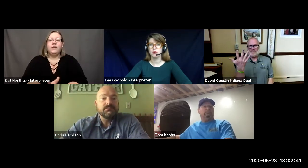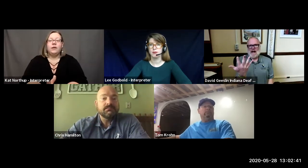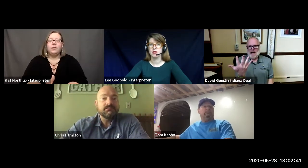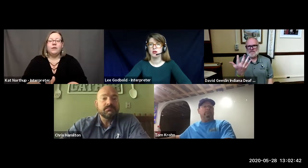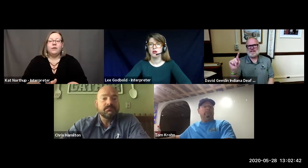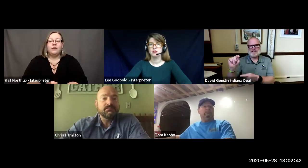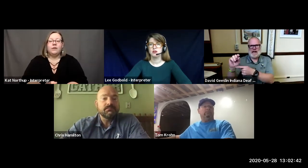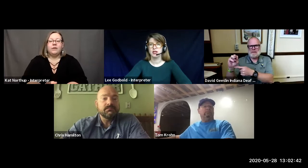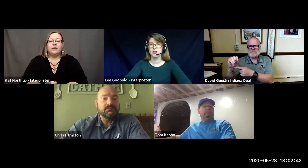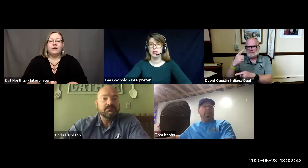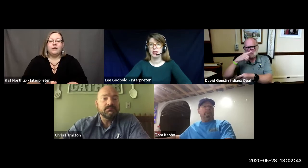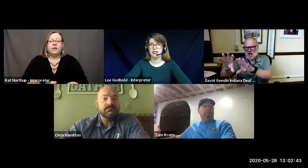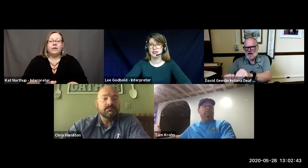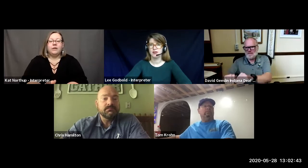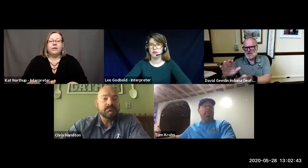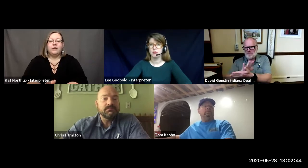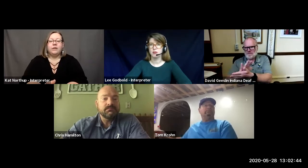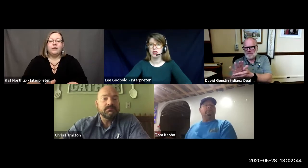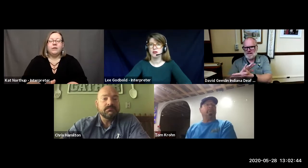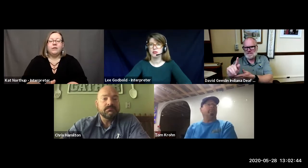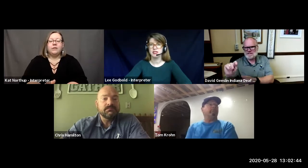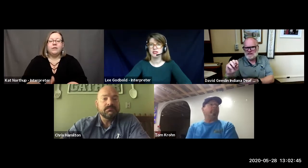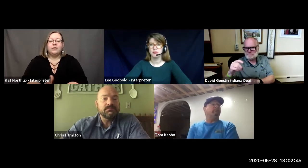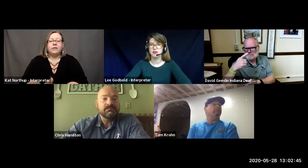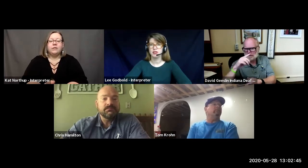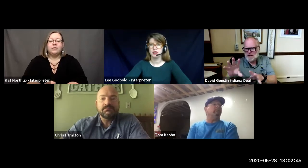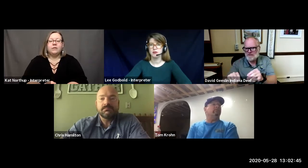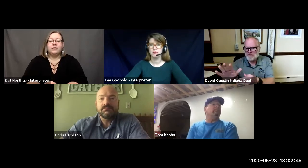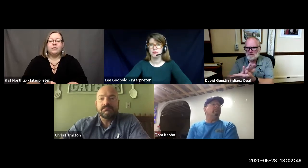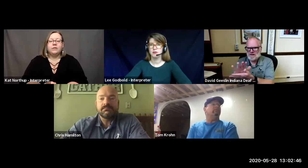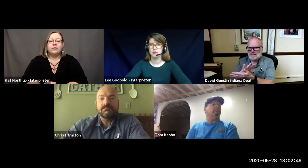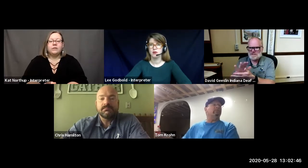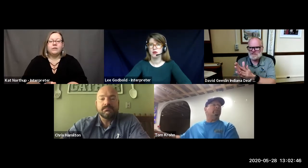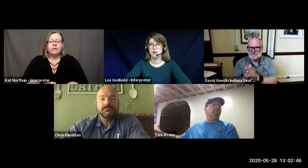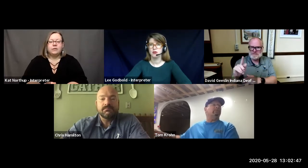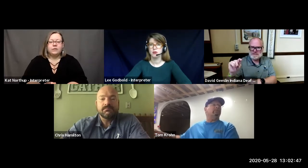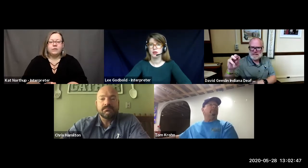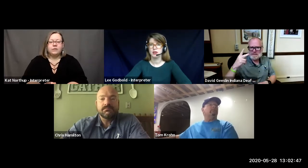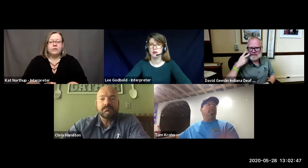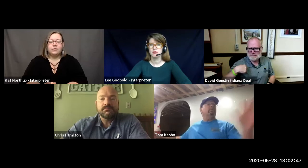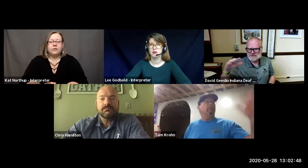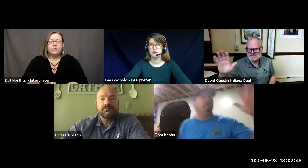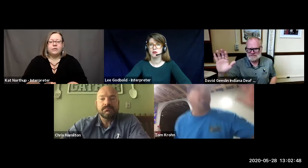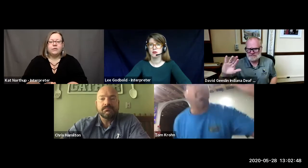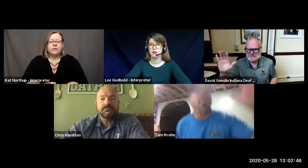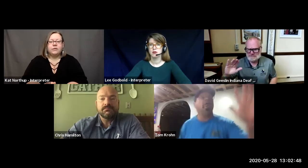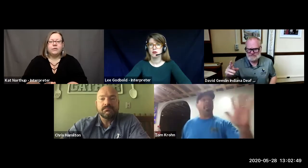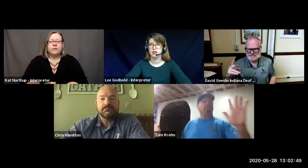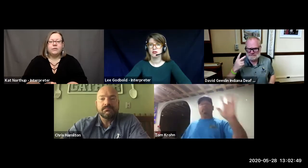Okay, so now I can see 5 people. Tom, please stop your video, if you don't mind. Can you